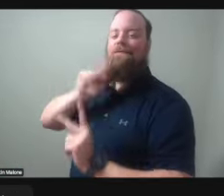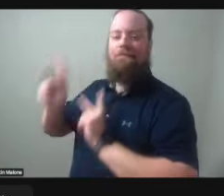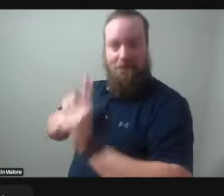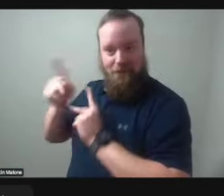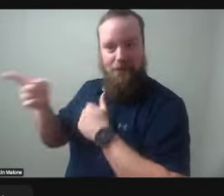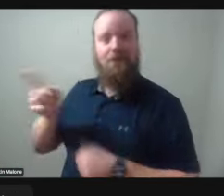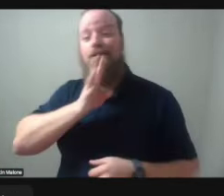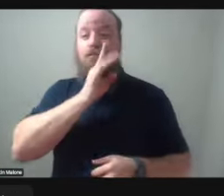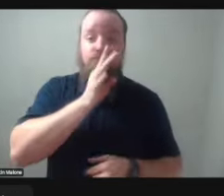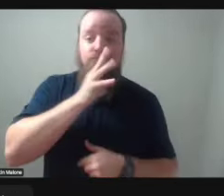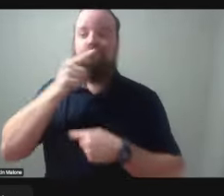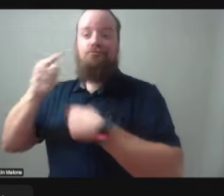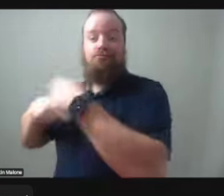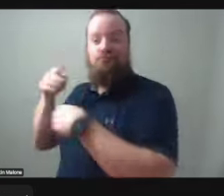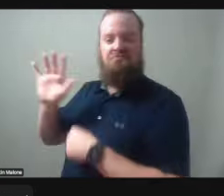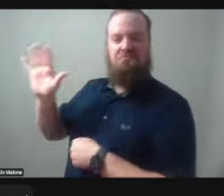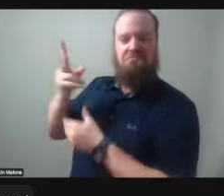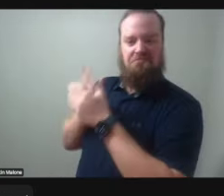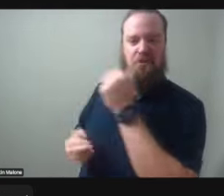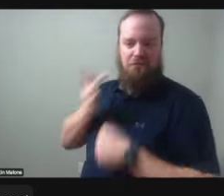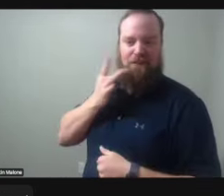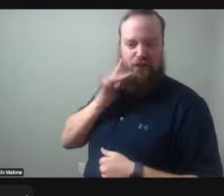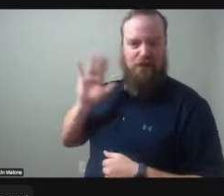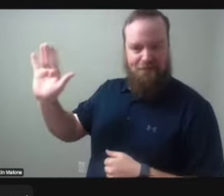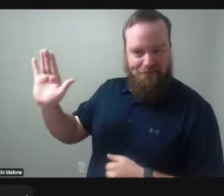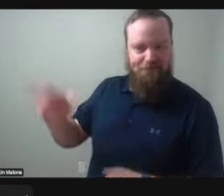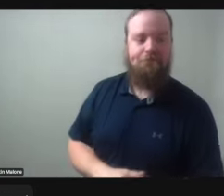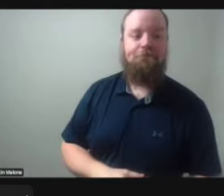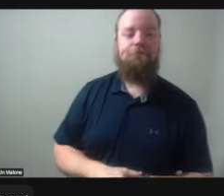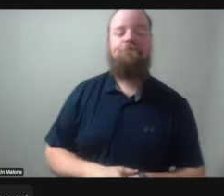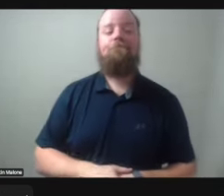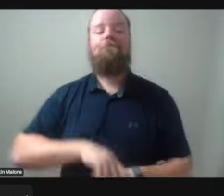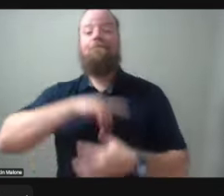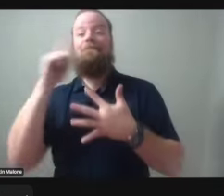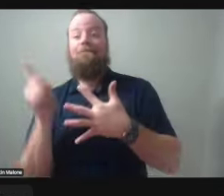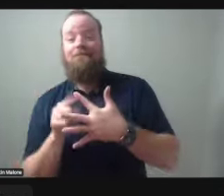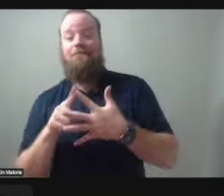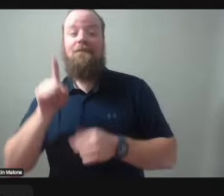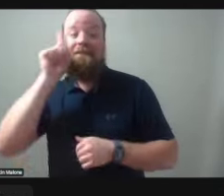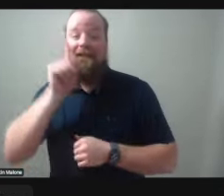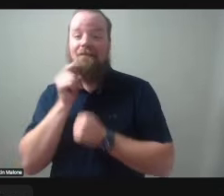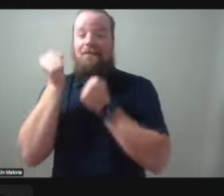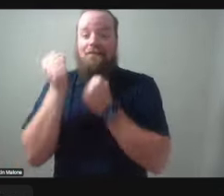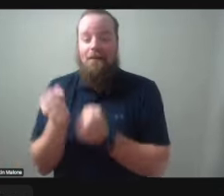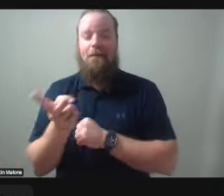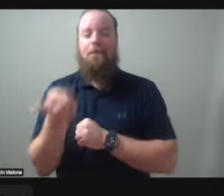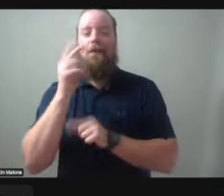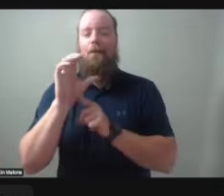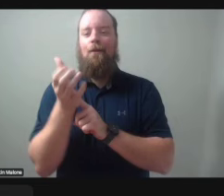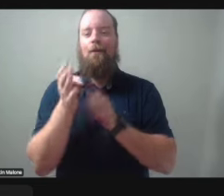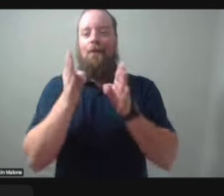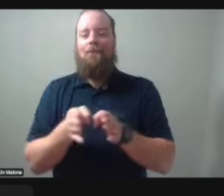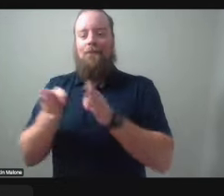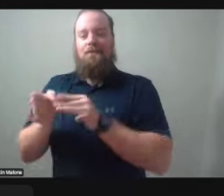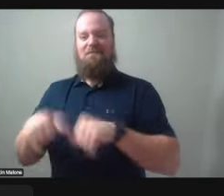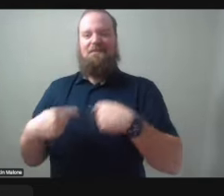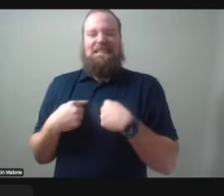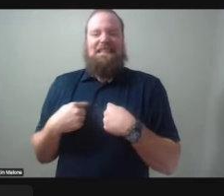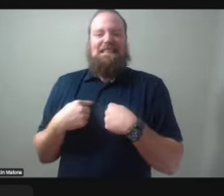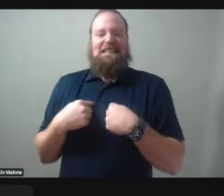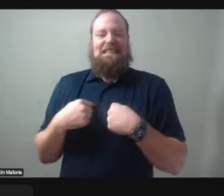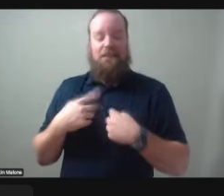He's equally comfortable around hearing people and people who use American Sign Language. But he does prefer to sign. Now we have